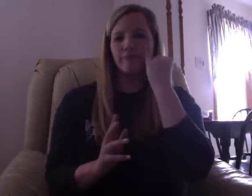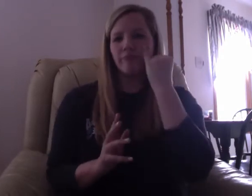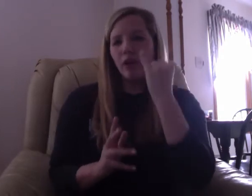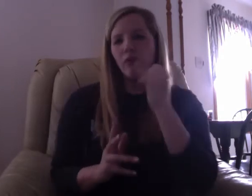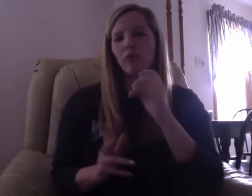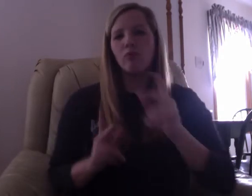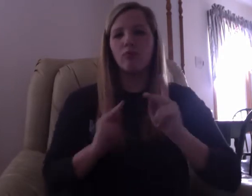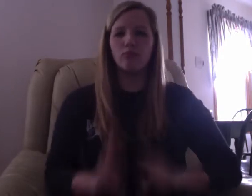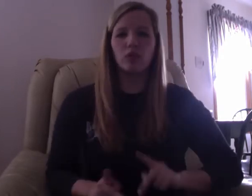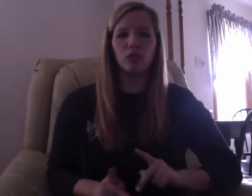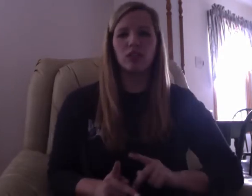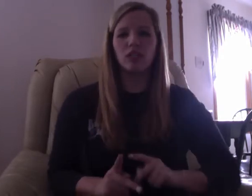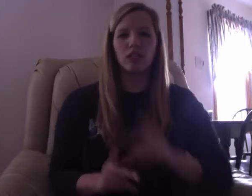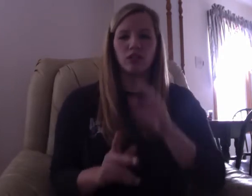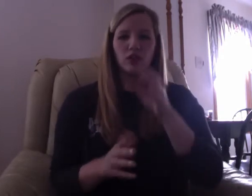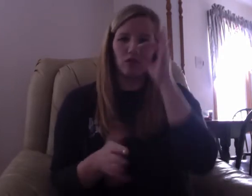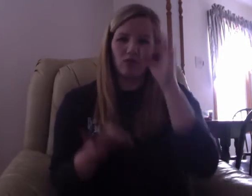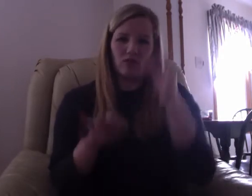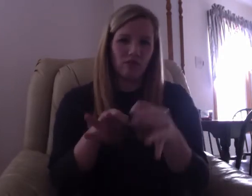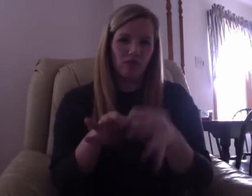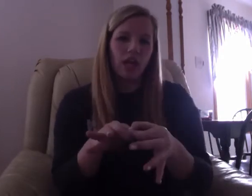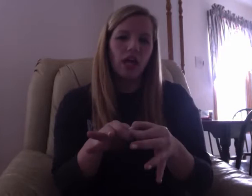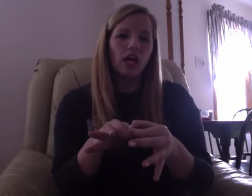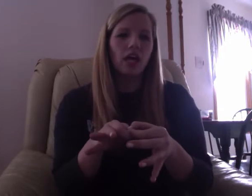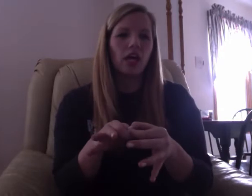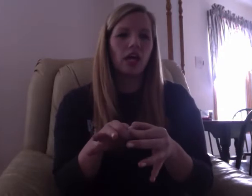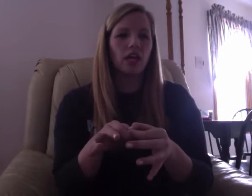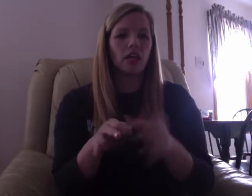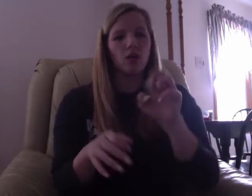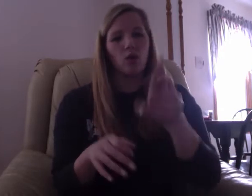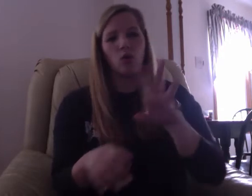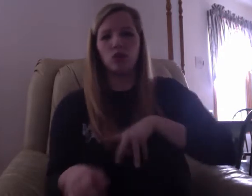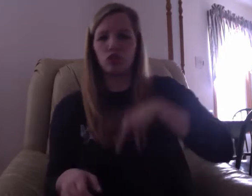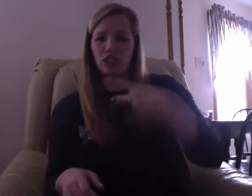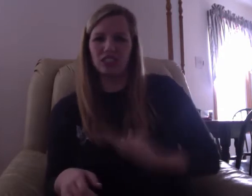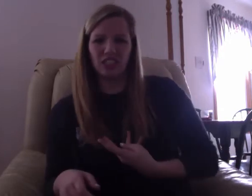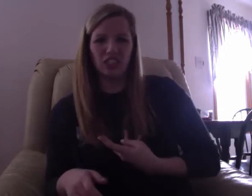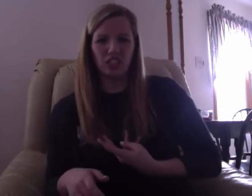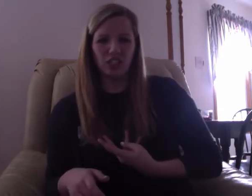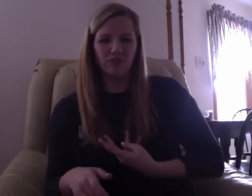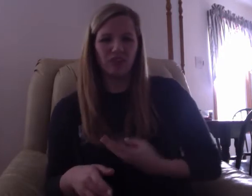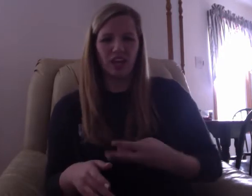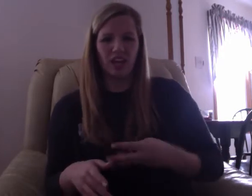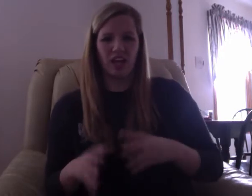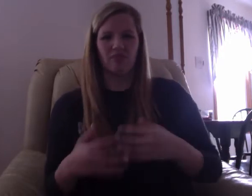being LGBT, or somebody who is transgender, what are the health issues that they have to